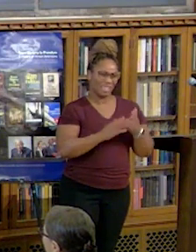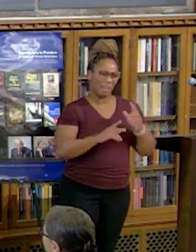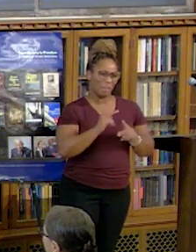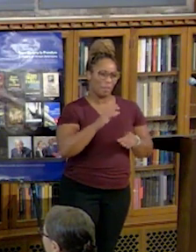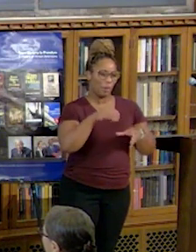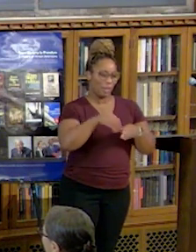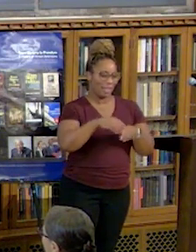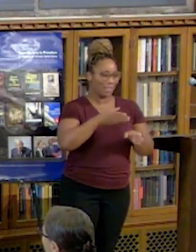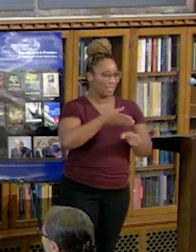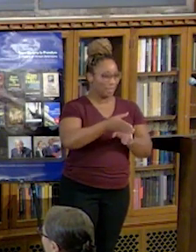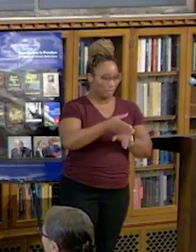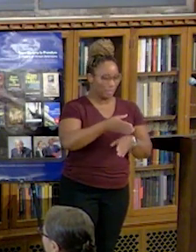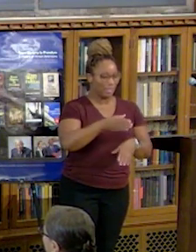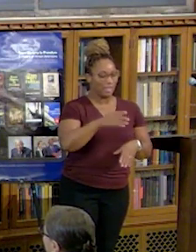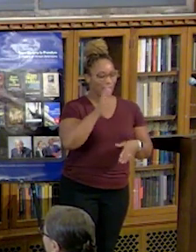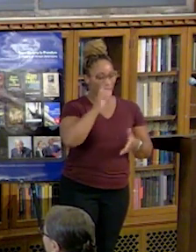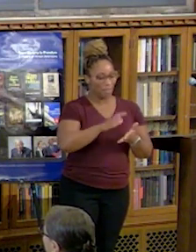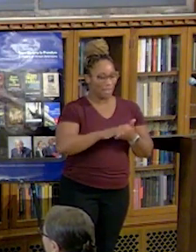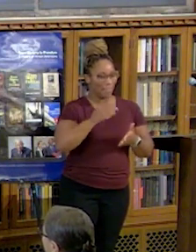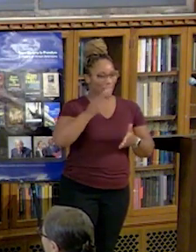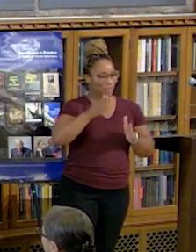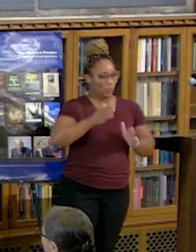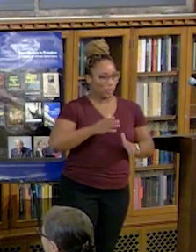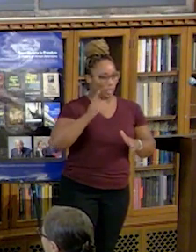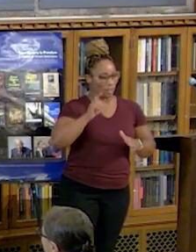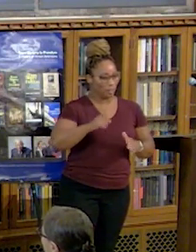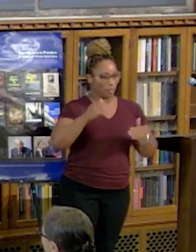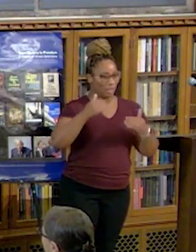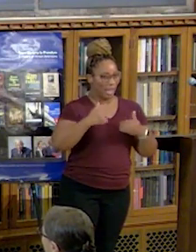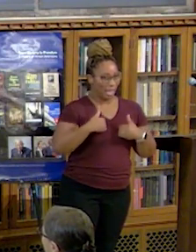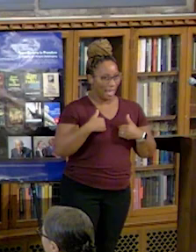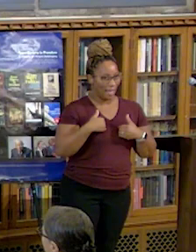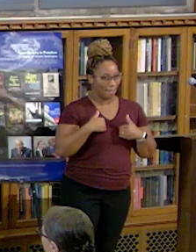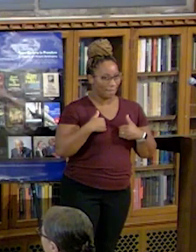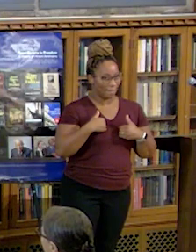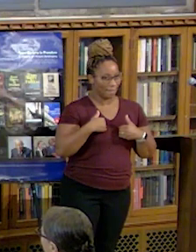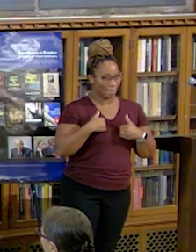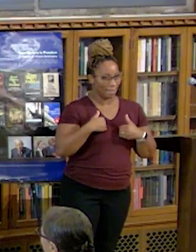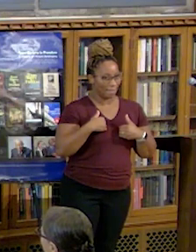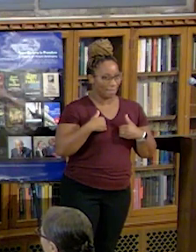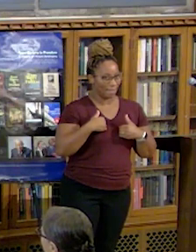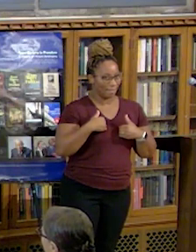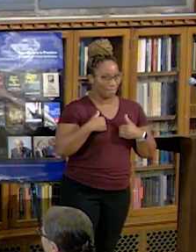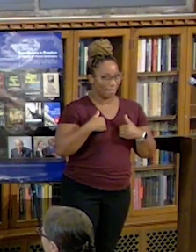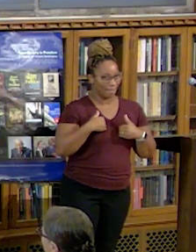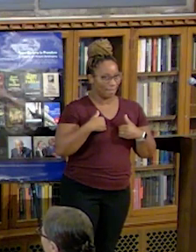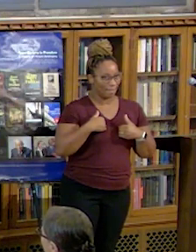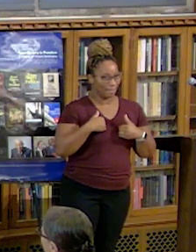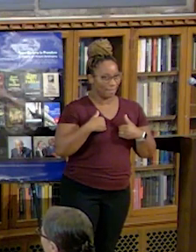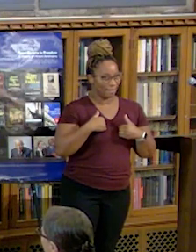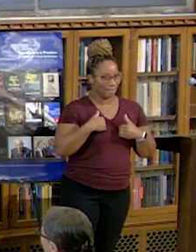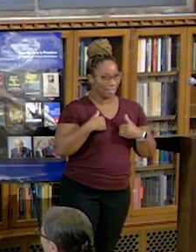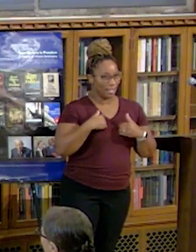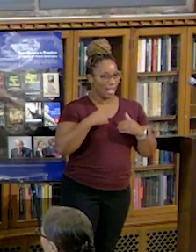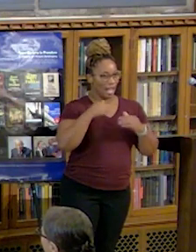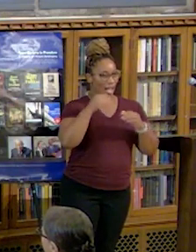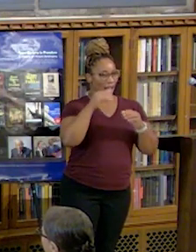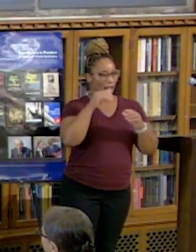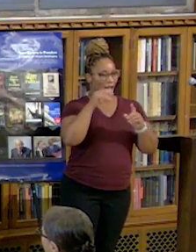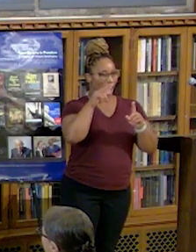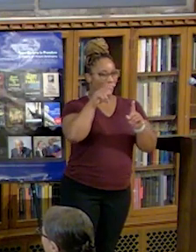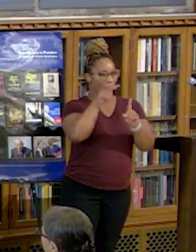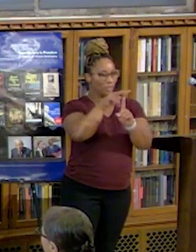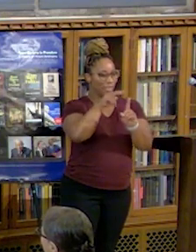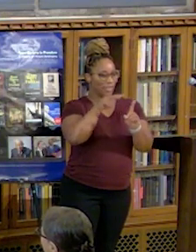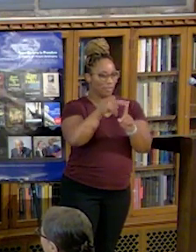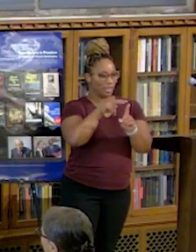discipline who believe that historians are supposed to have this um OB meaning